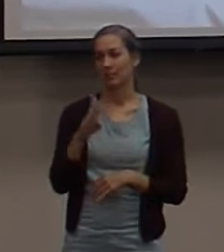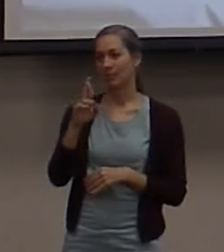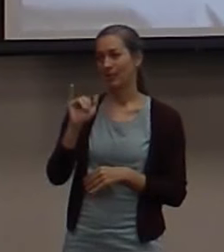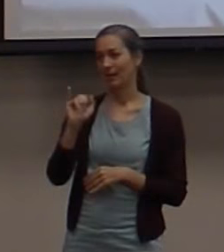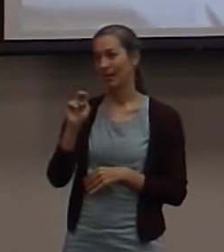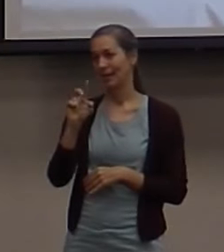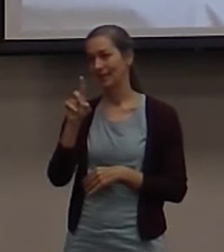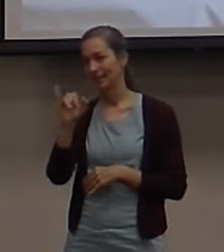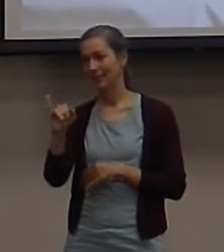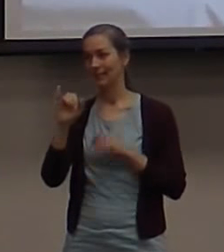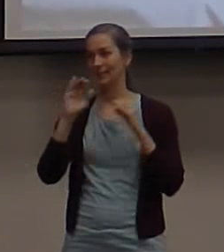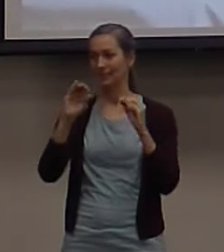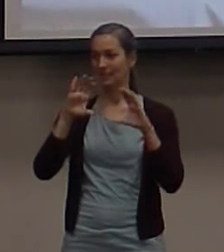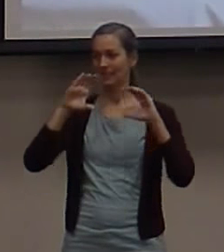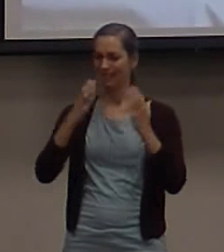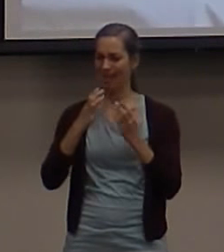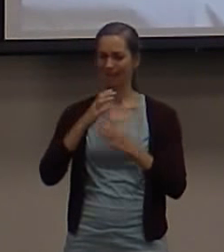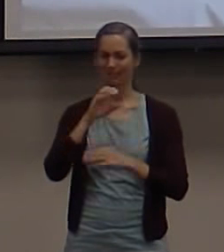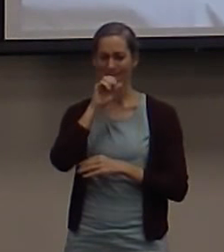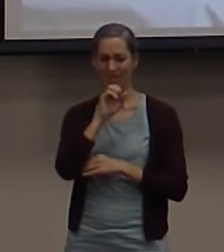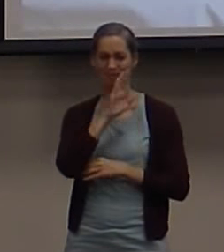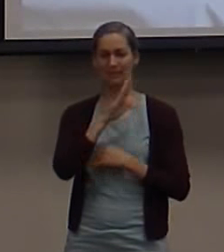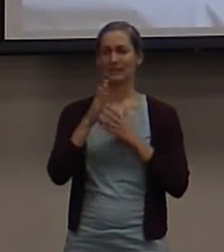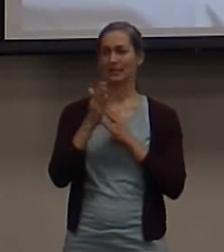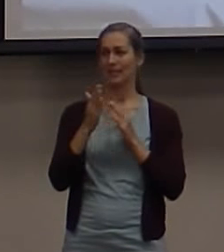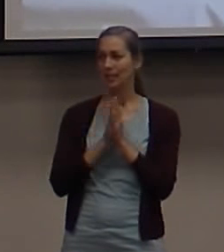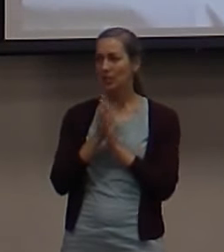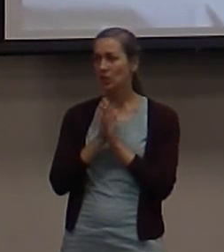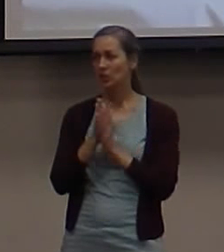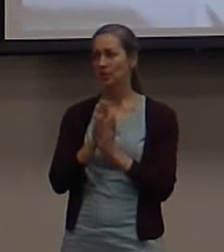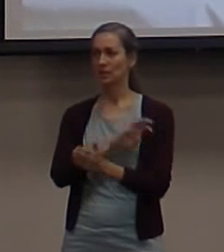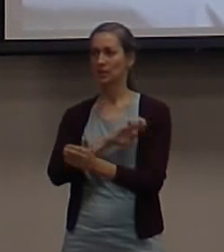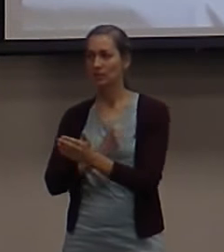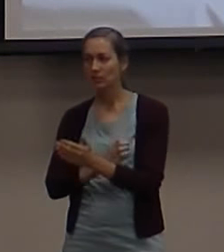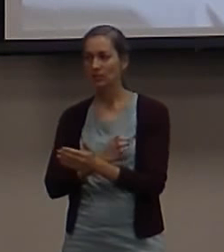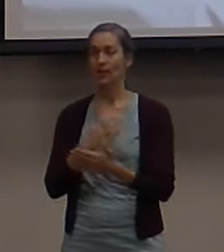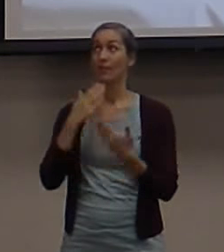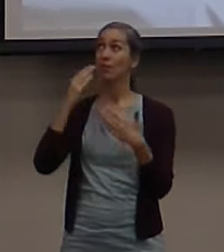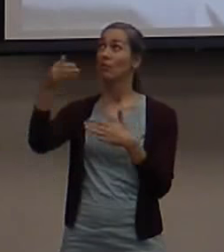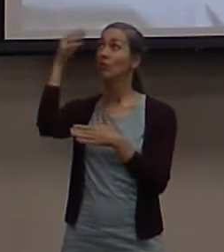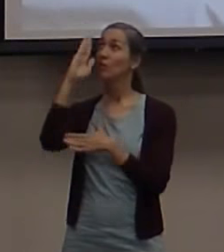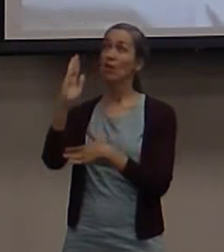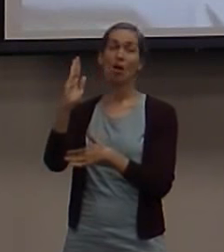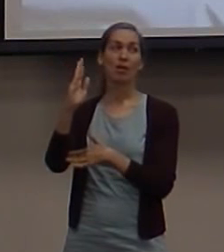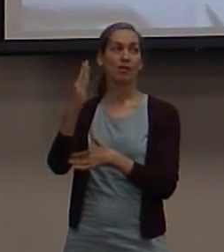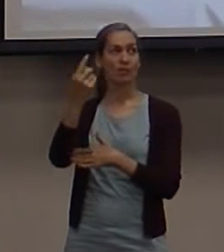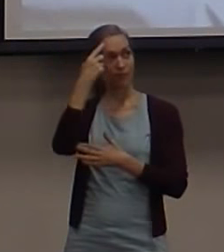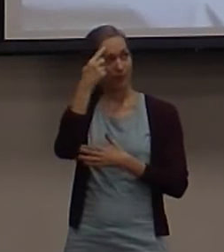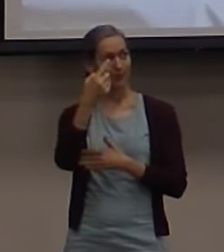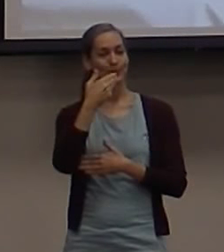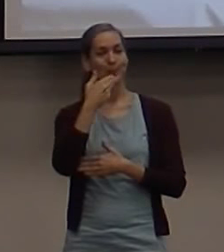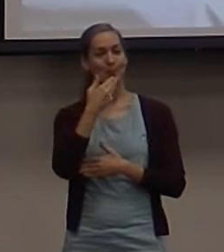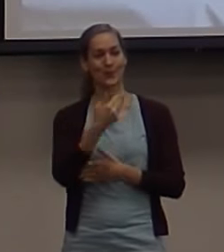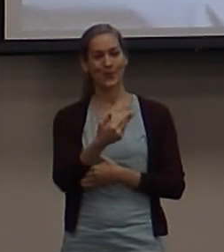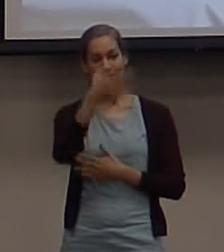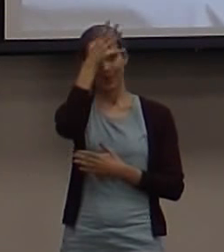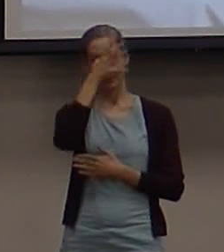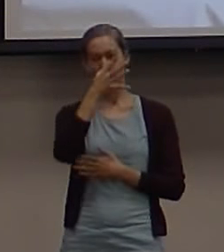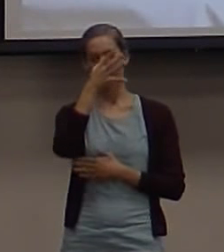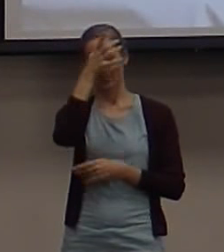teaching class. Boy, they loved his energy and his passion. Just thankful to God for these good brothers who travel the